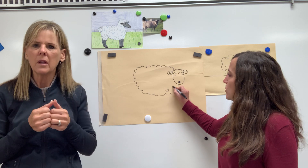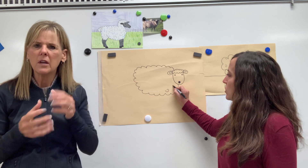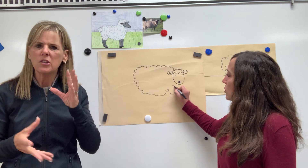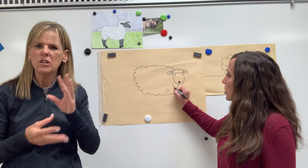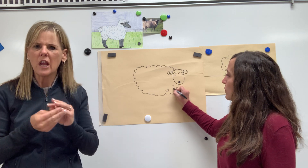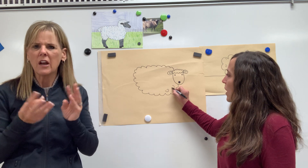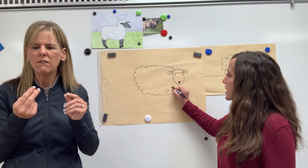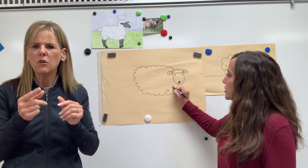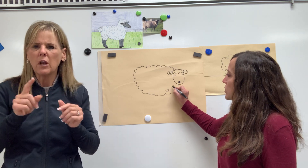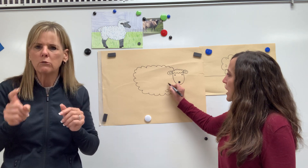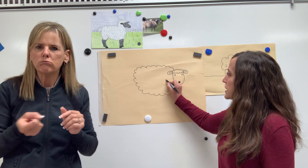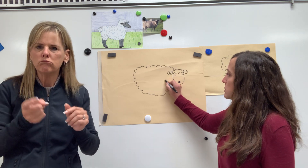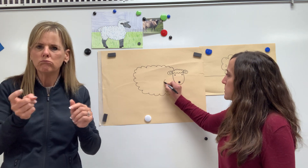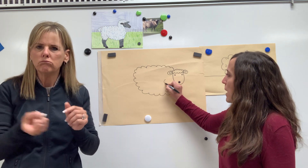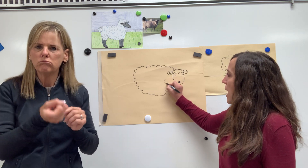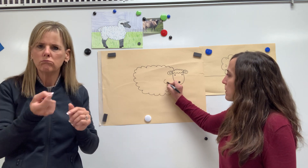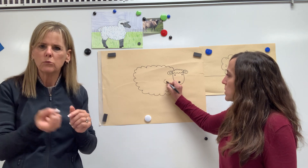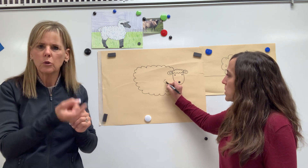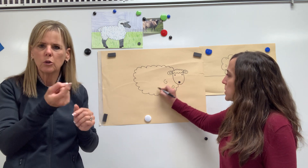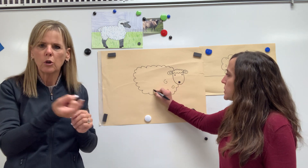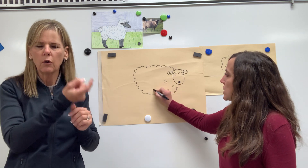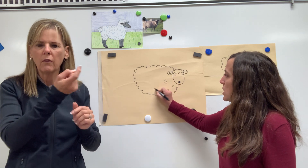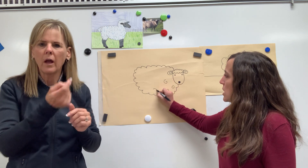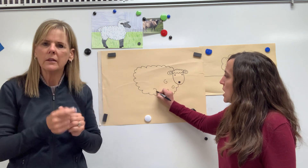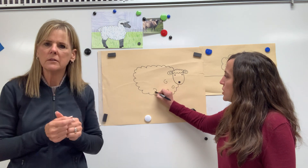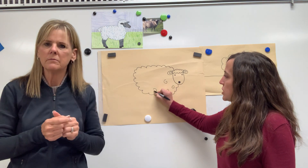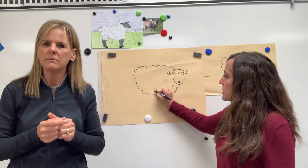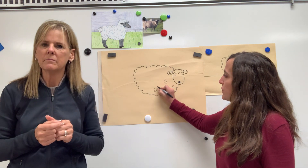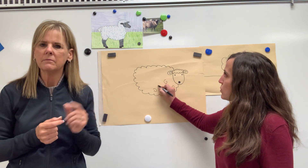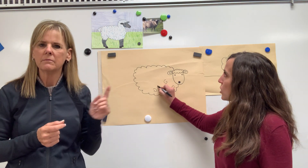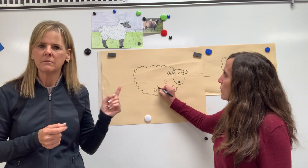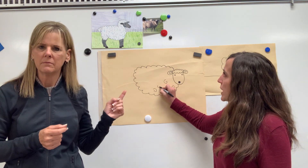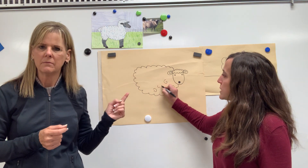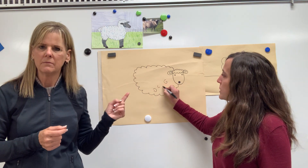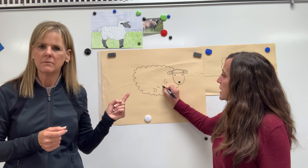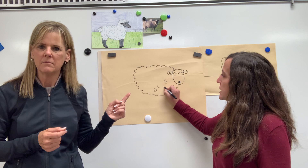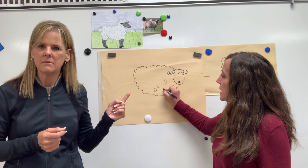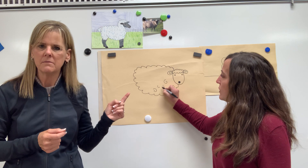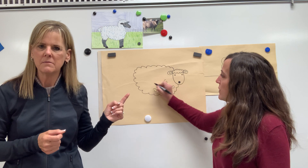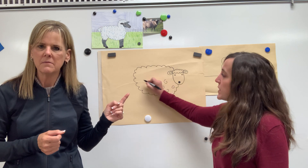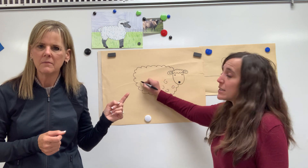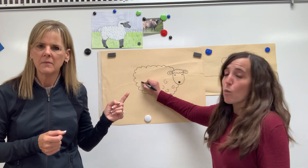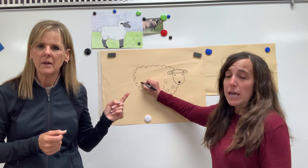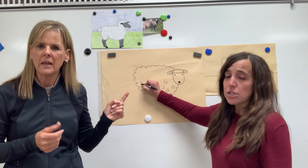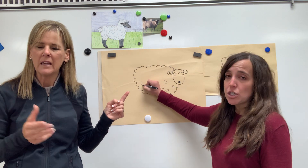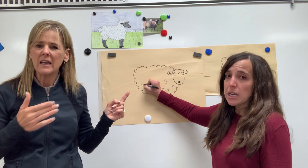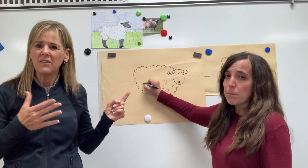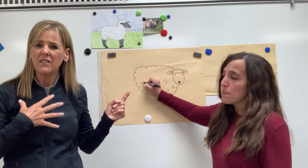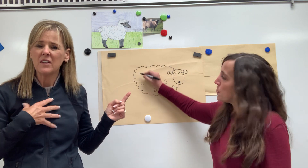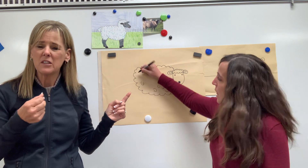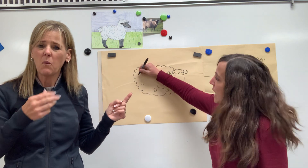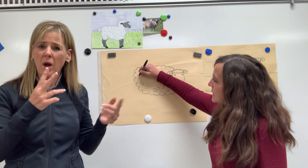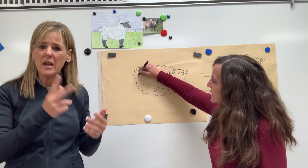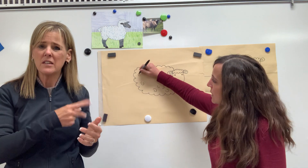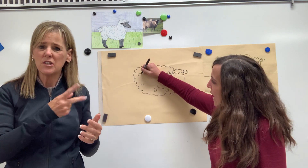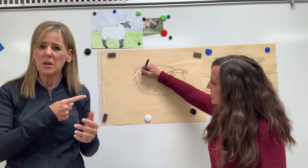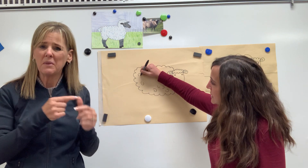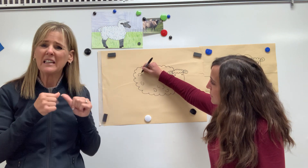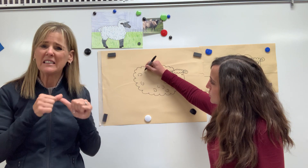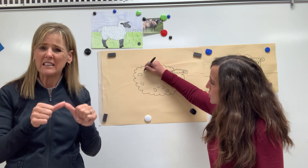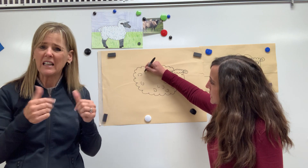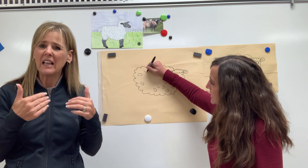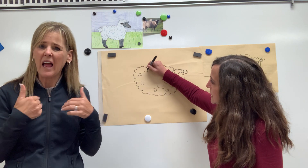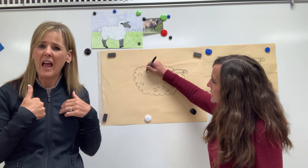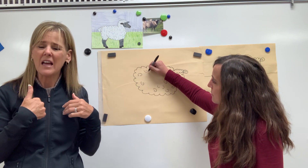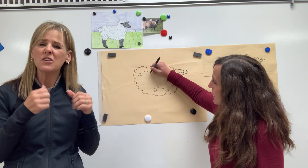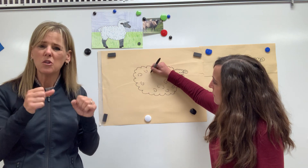add a few little curve lines. You could add some spirals, just a few curve lines, because even if it's a white sheep, it still has